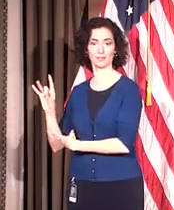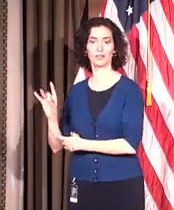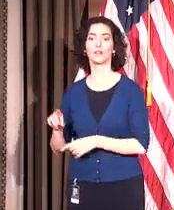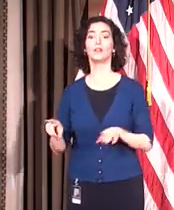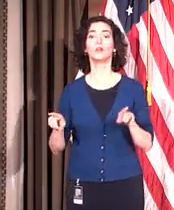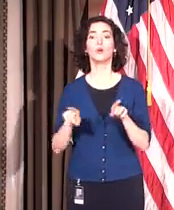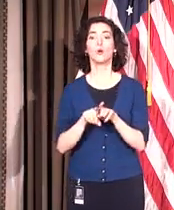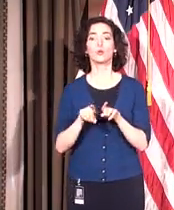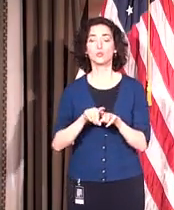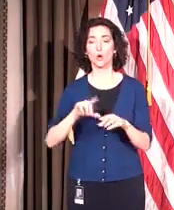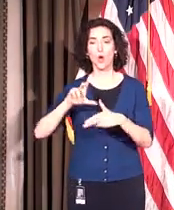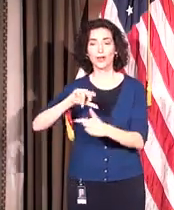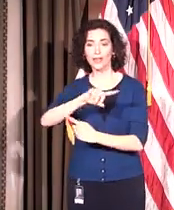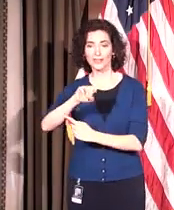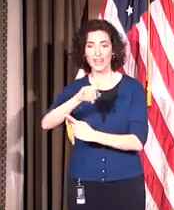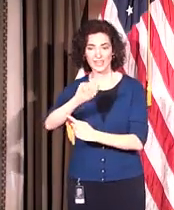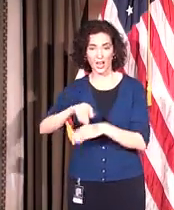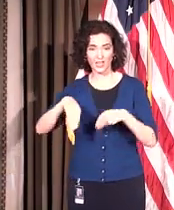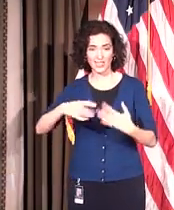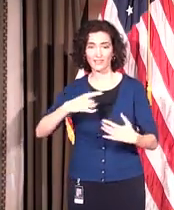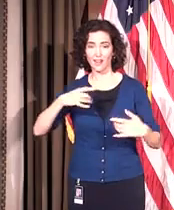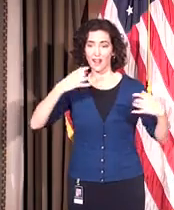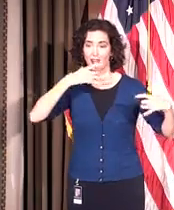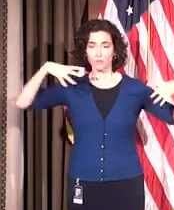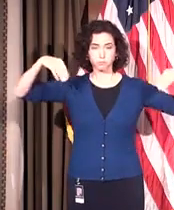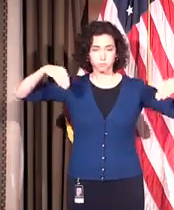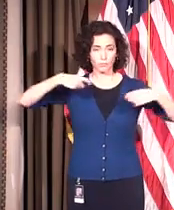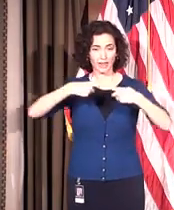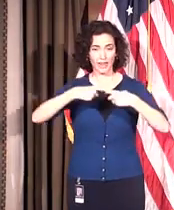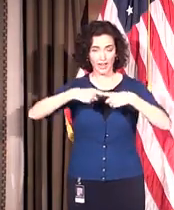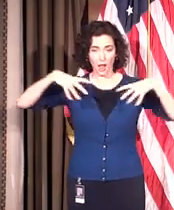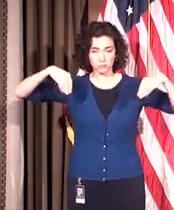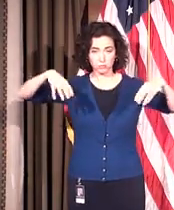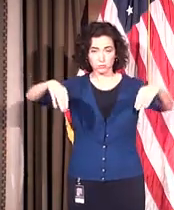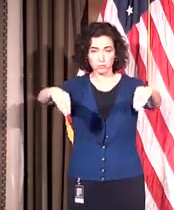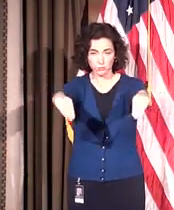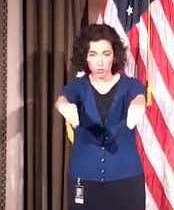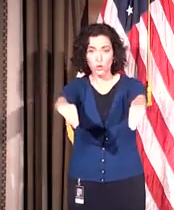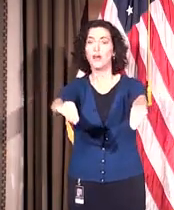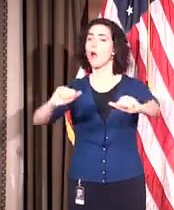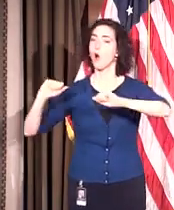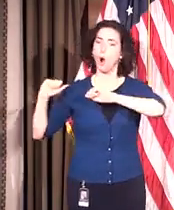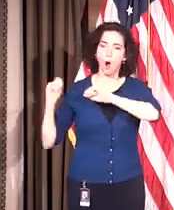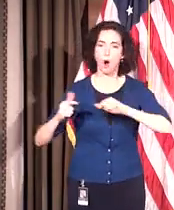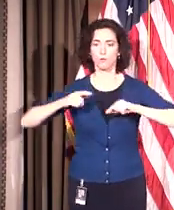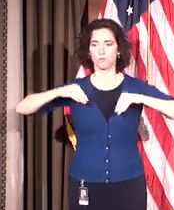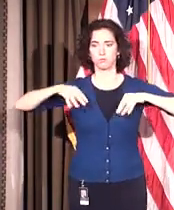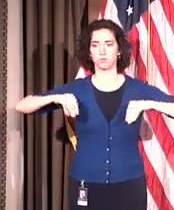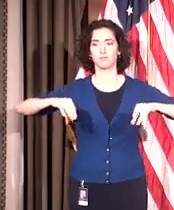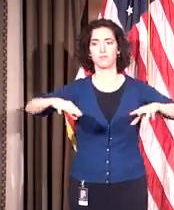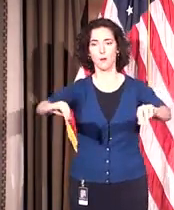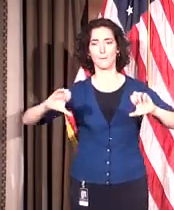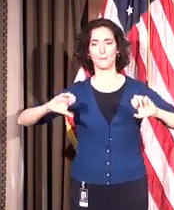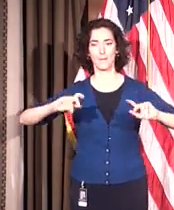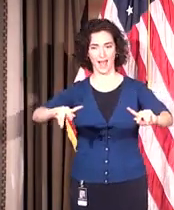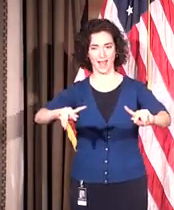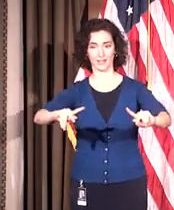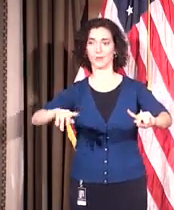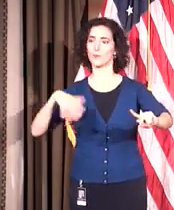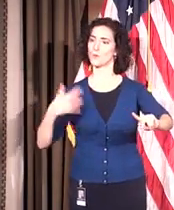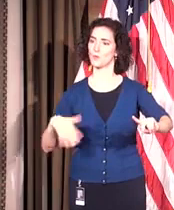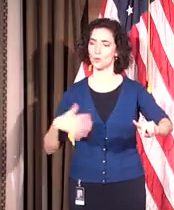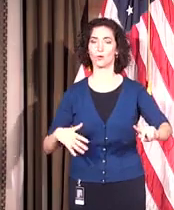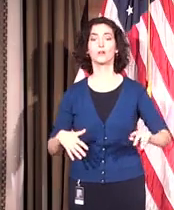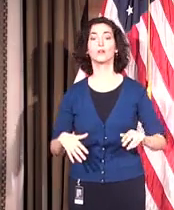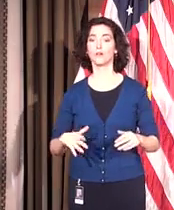Zeta have been restored now, which is obviously good news, and the overwhelming majority were